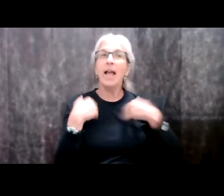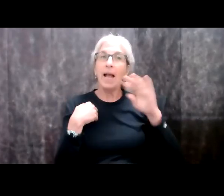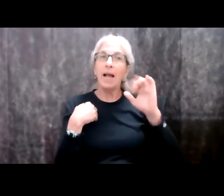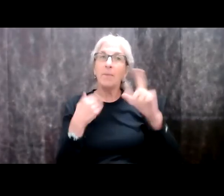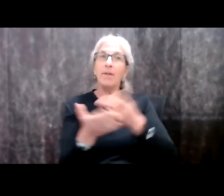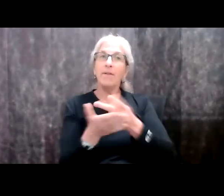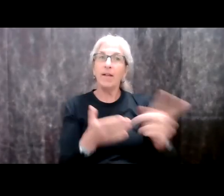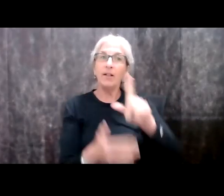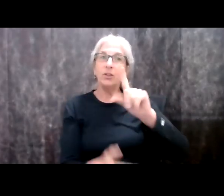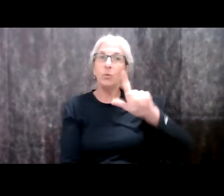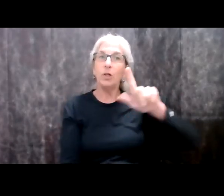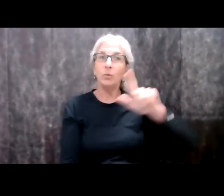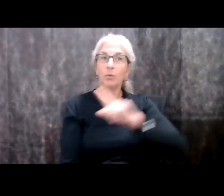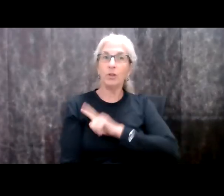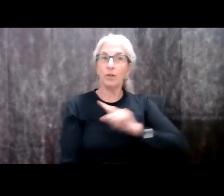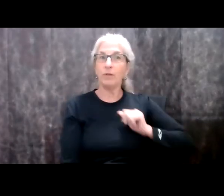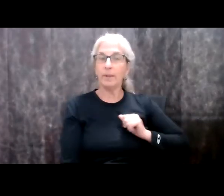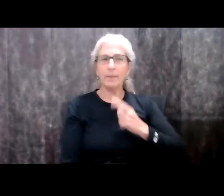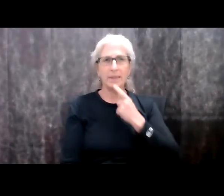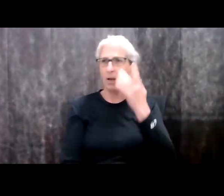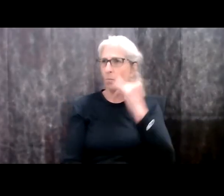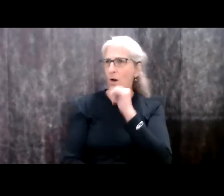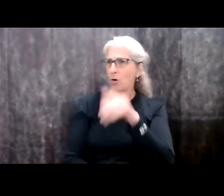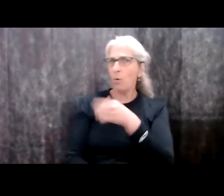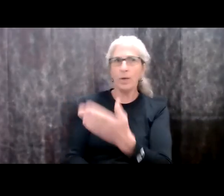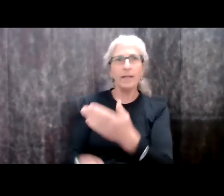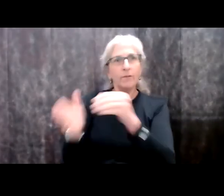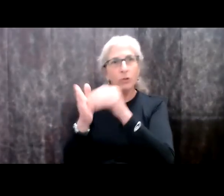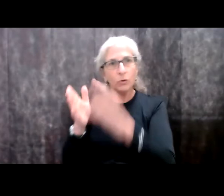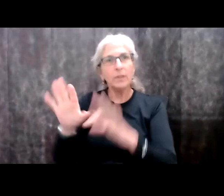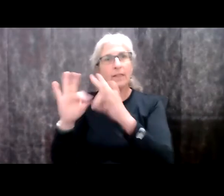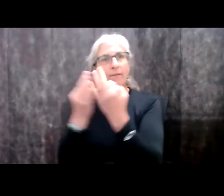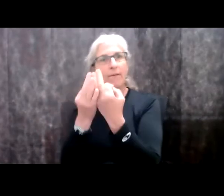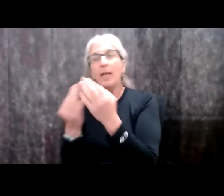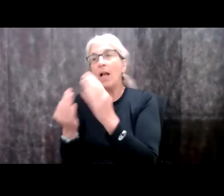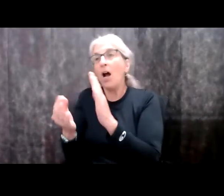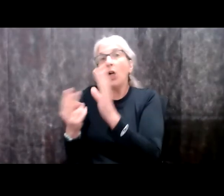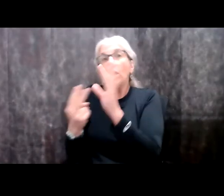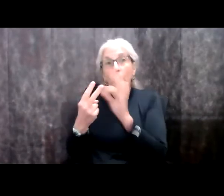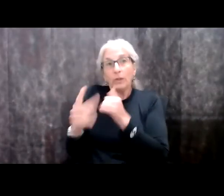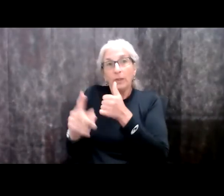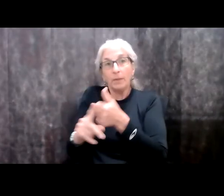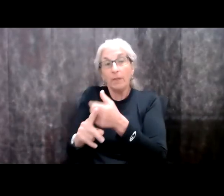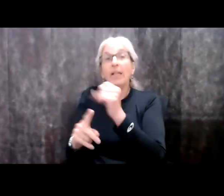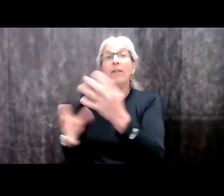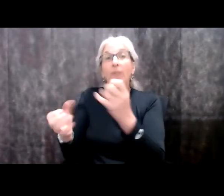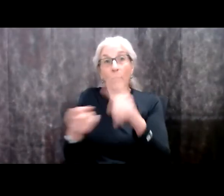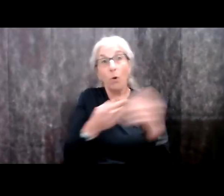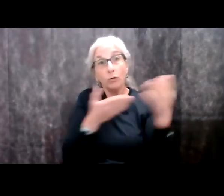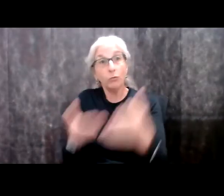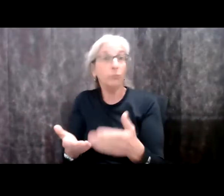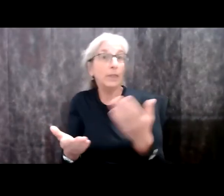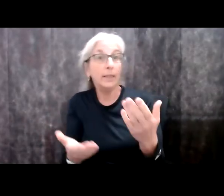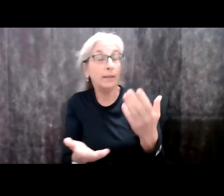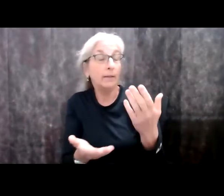Assembly that looked at saying, why don't we give students and families that choice? And if they would like to bring those extra resources, maybe that one-to-one